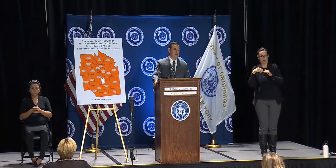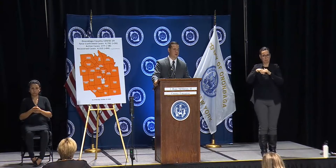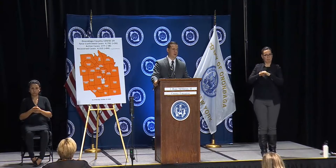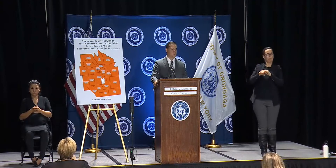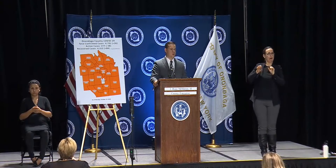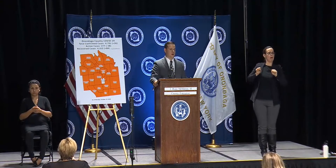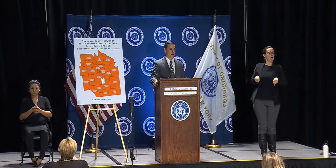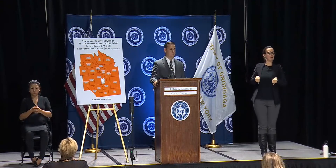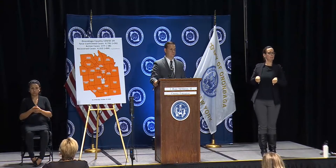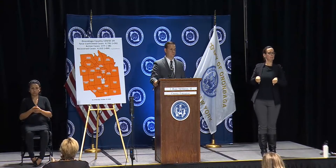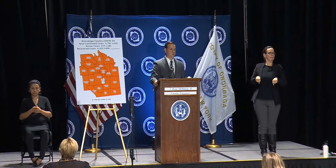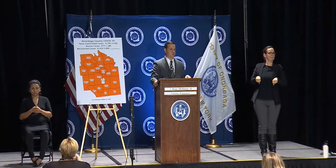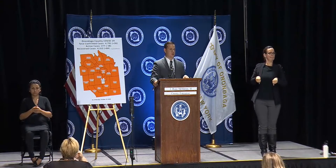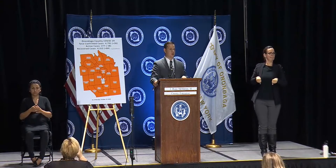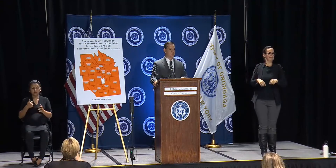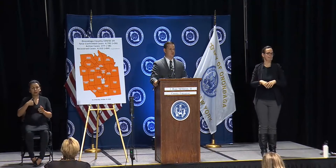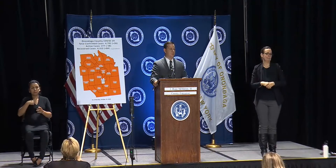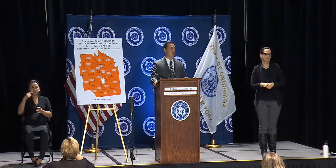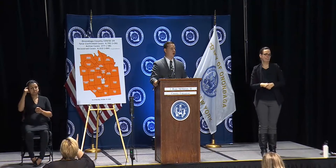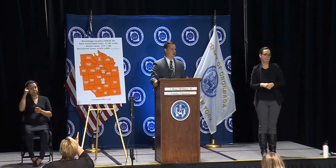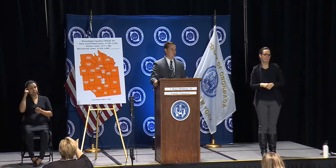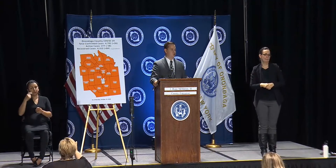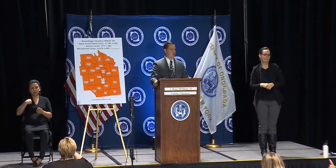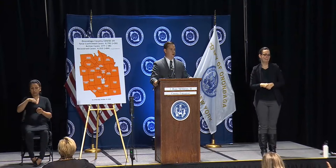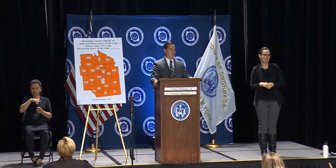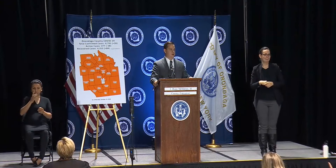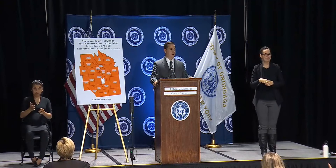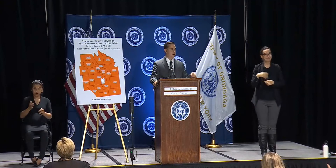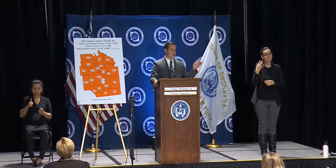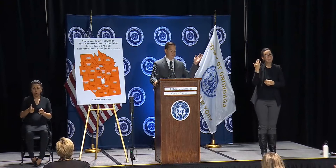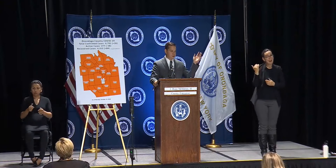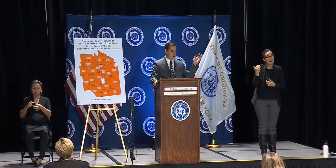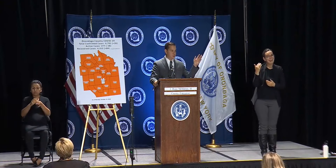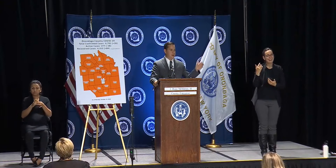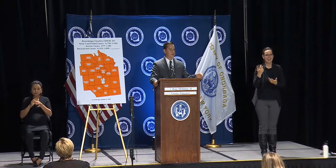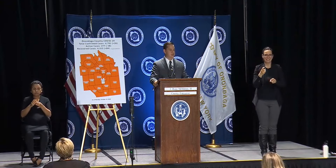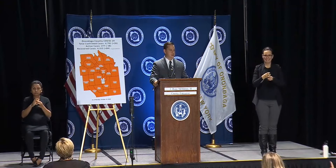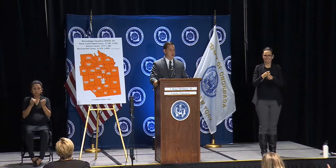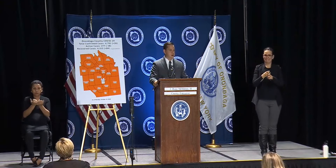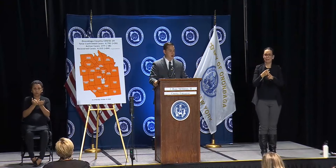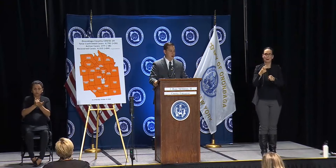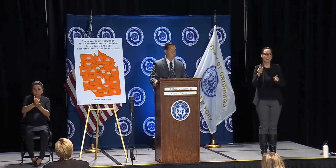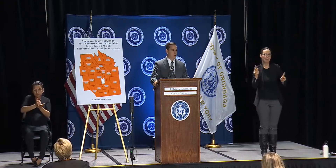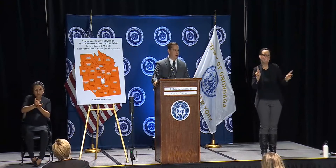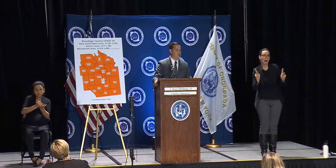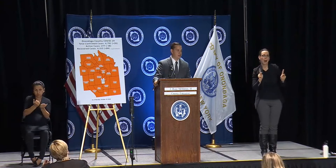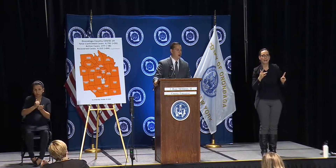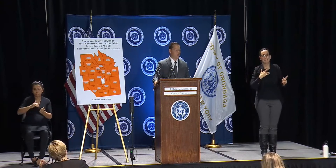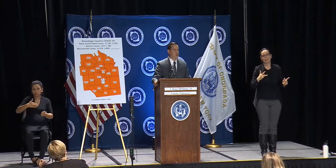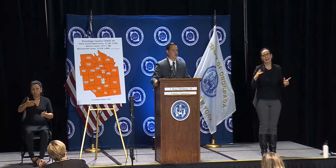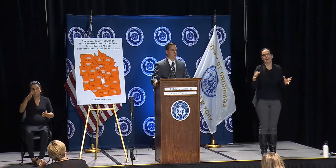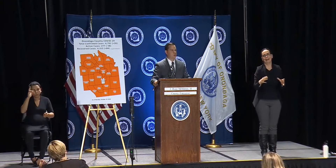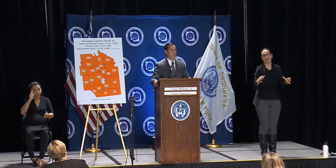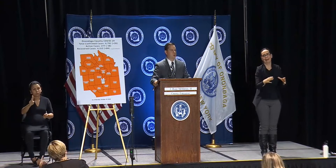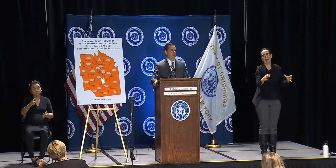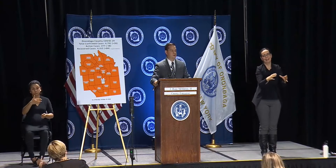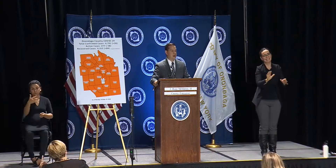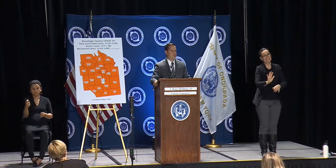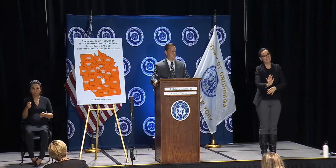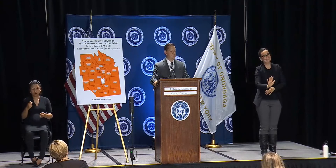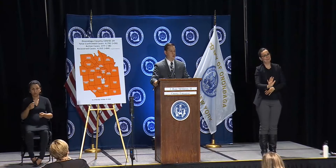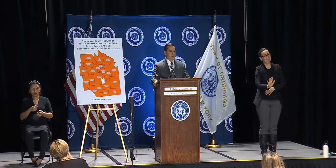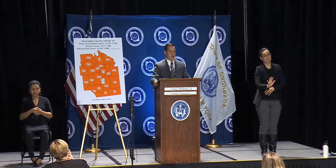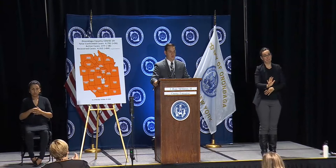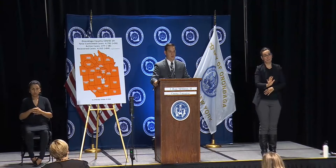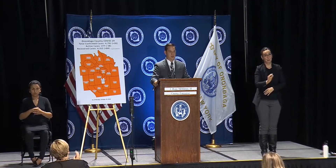But certainly because of the party, which triggered hundreds or so cases, we lost that argument for a period of